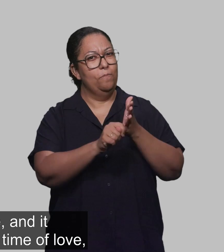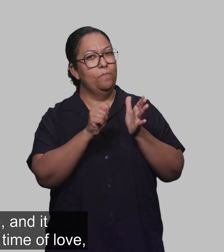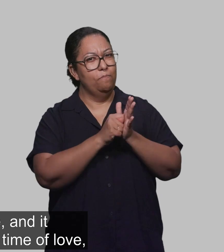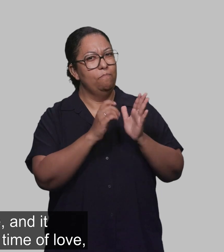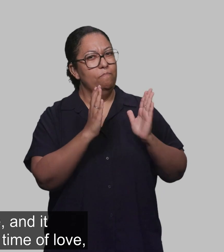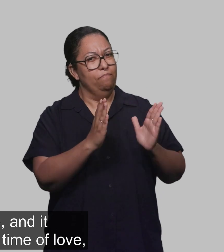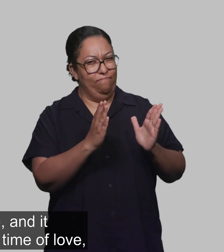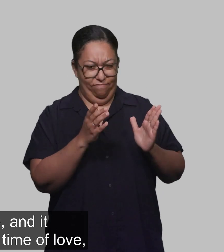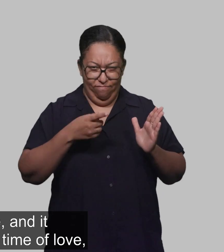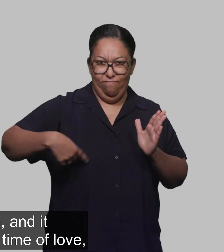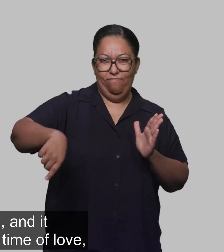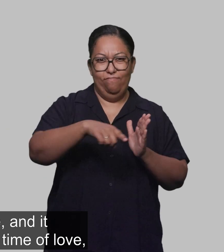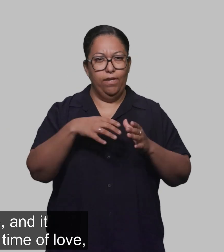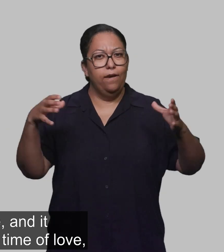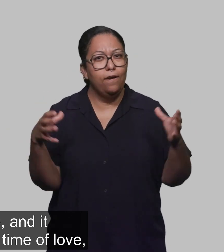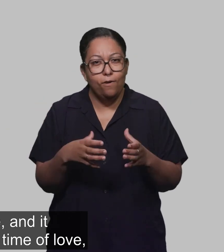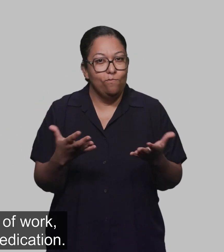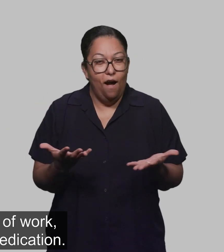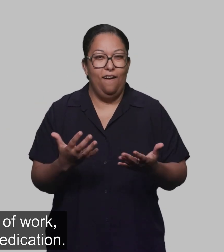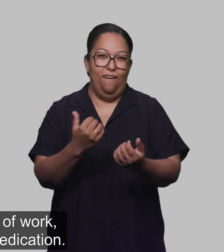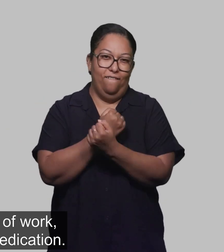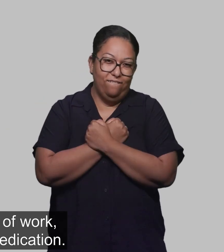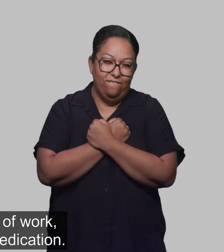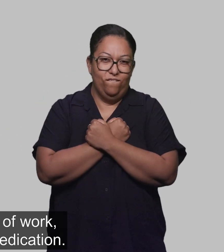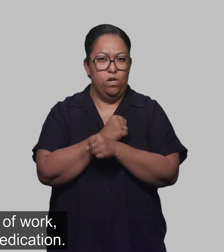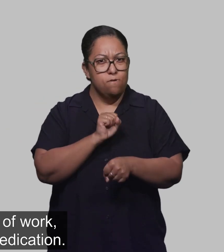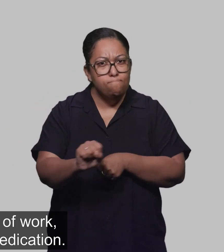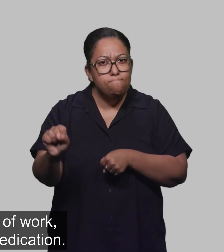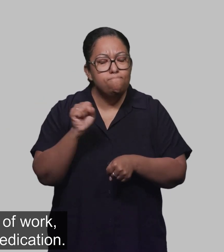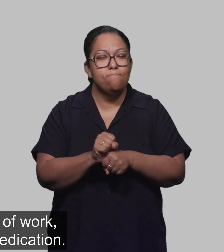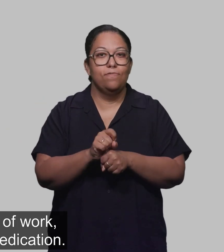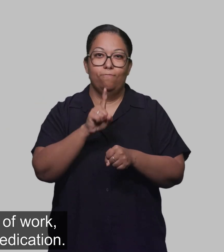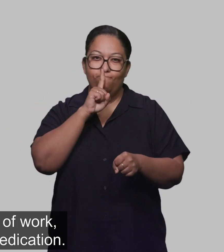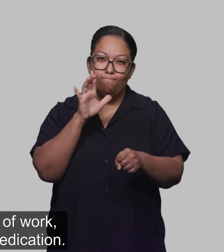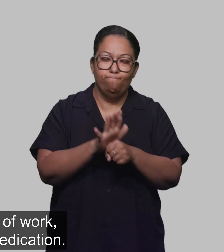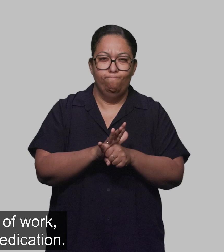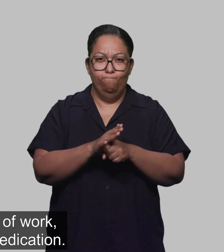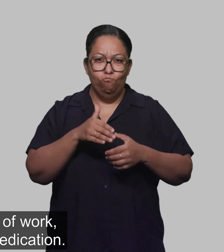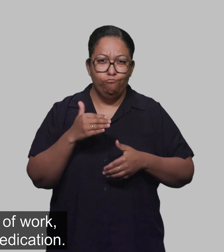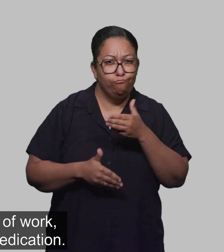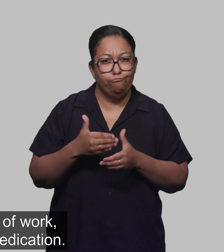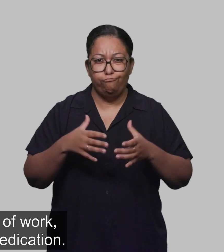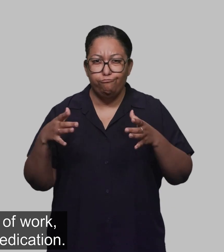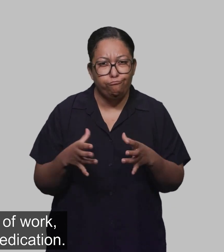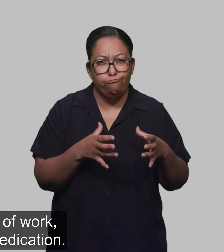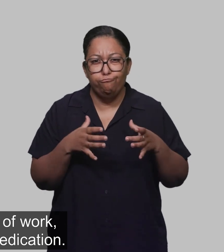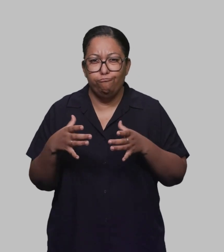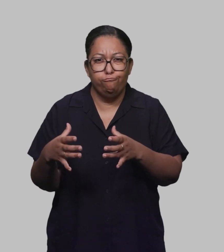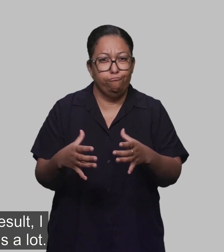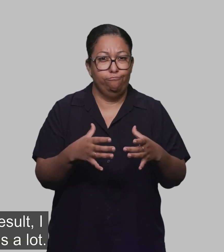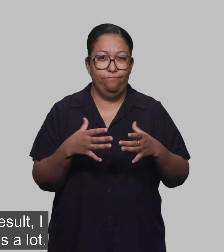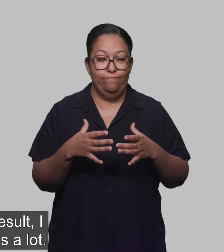and it continues being a time of love, a time of a lot of work, and a time of